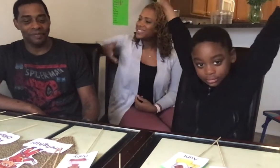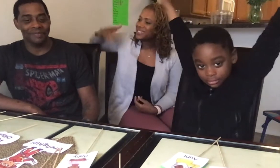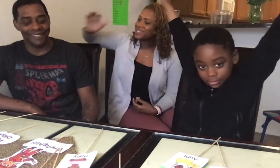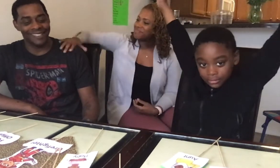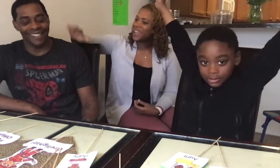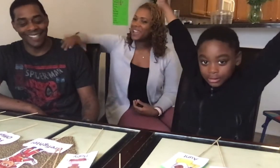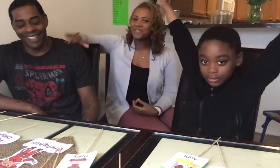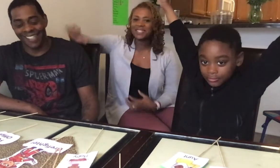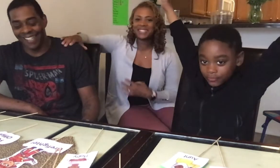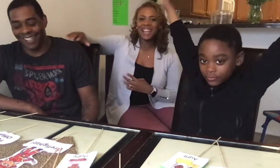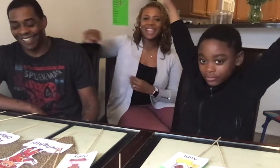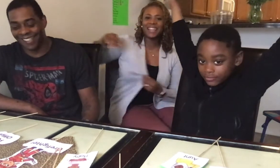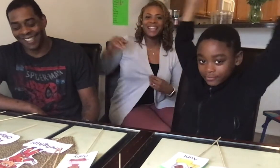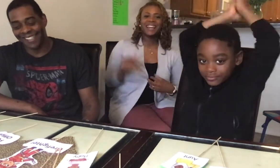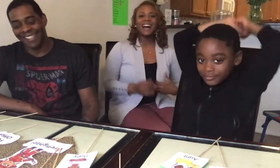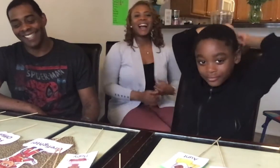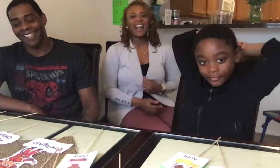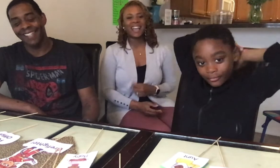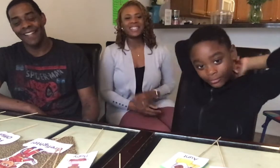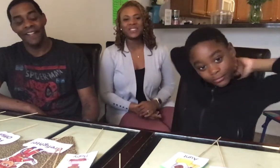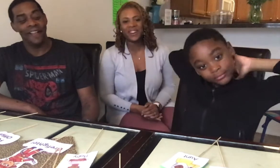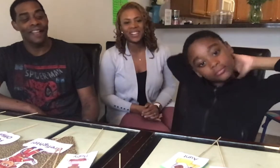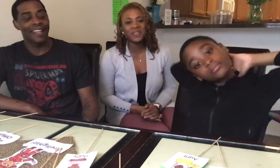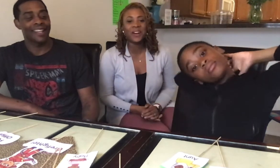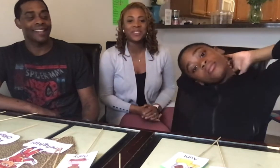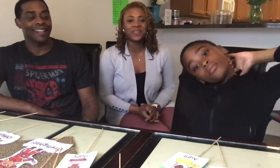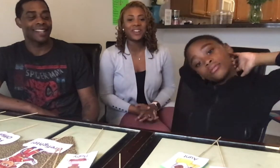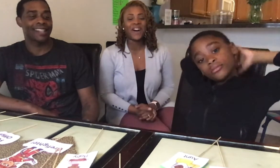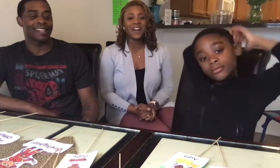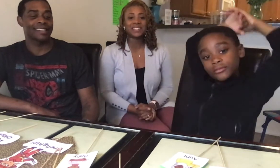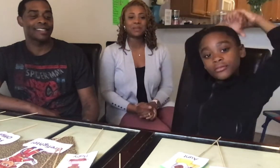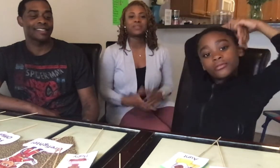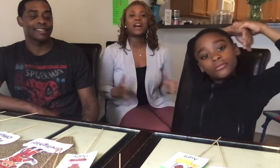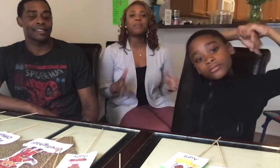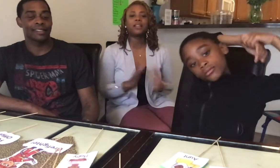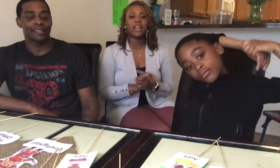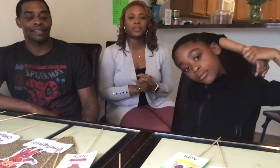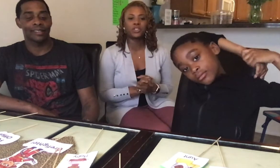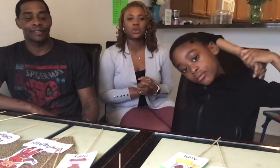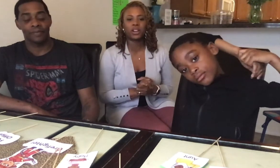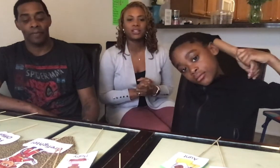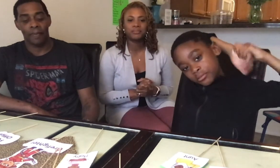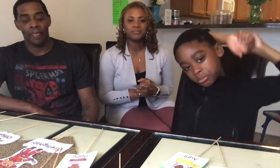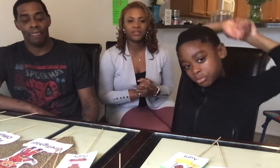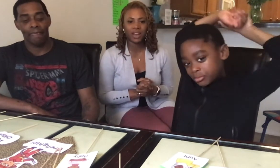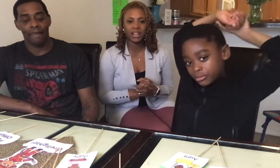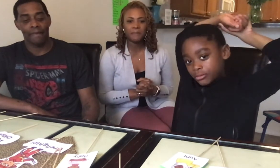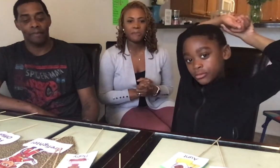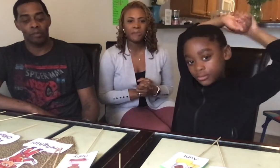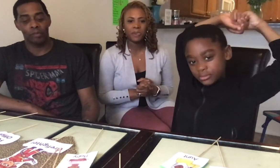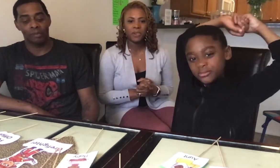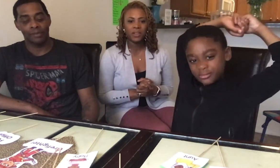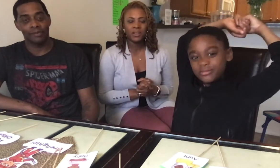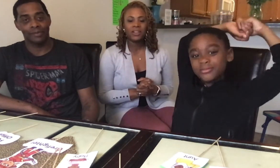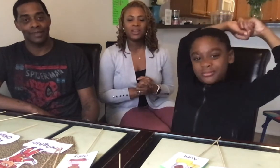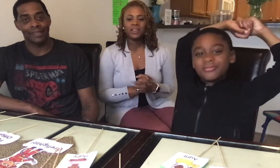for Jordan. Woo! Man, Mr. Stanley. All right, Jordan, you are doing awesome. Double or nothing, Jordan. Ready? Here